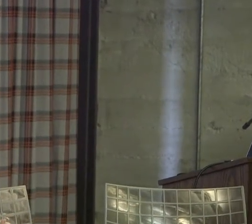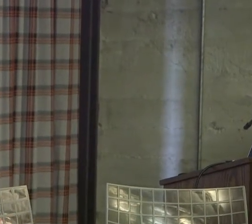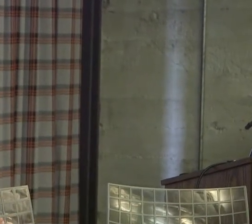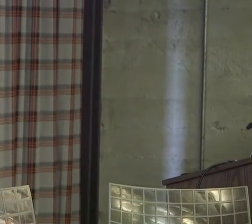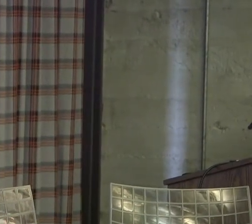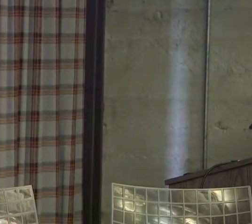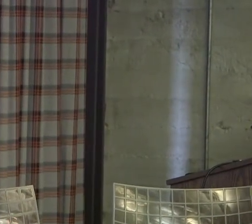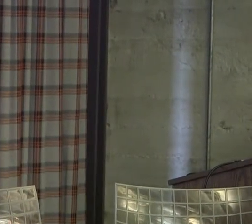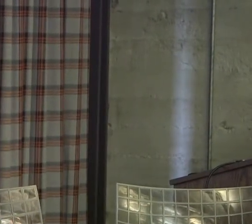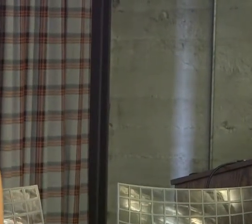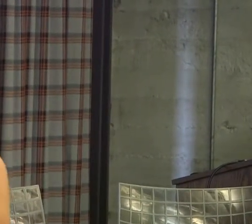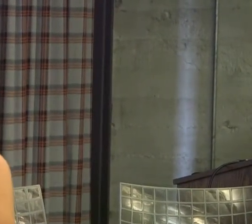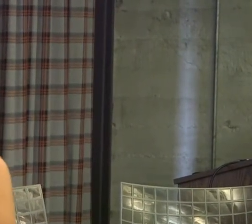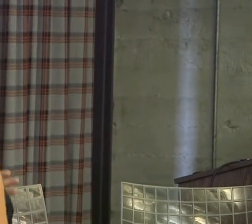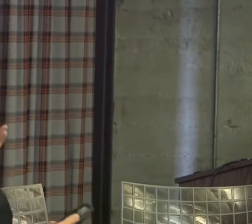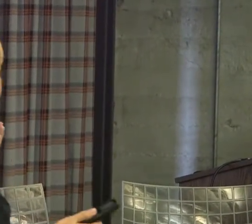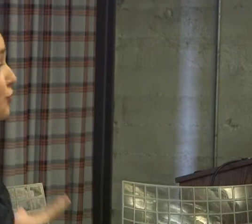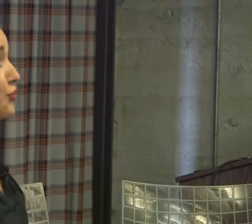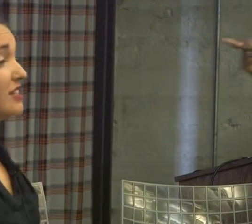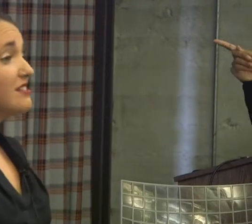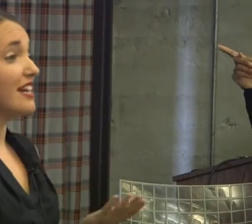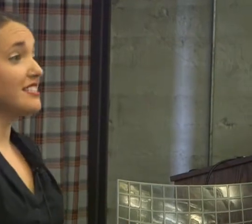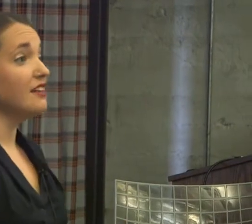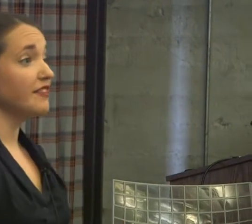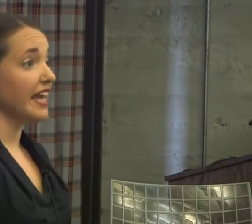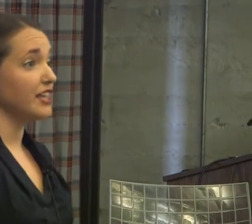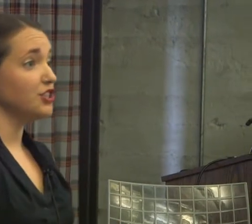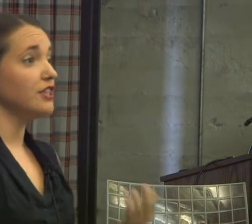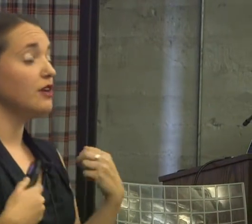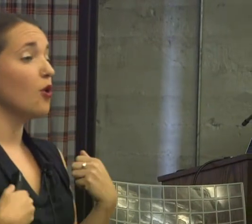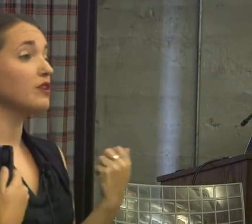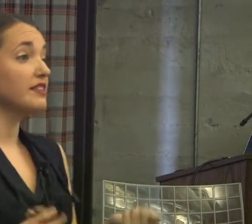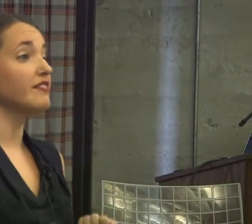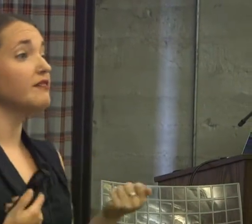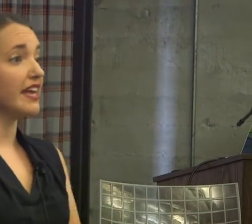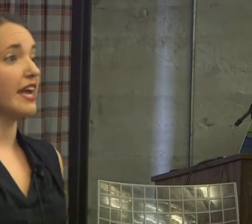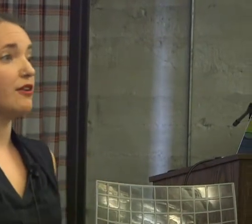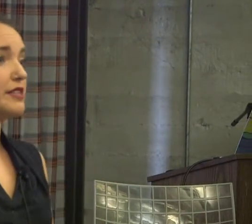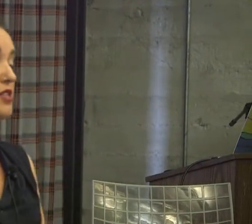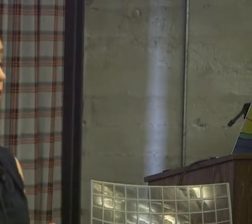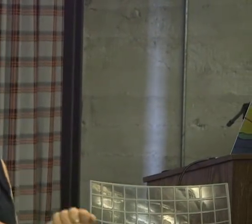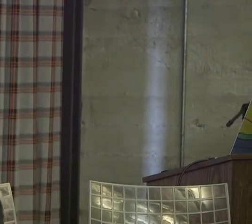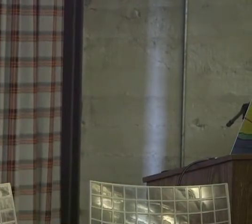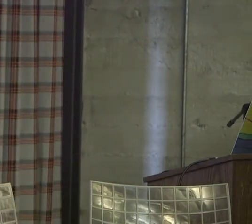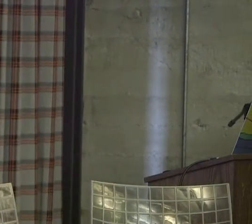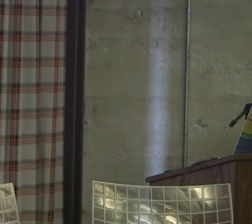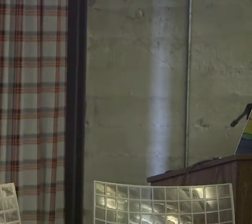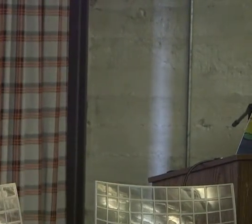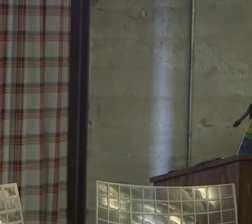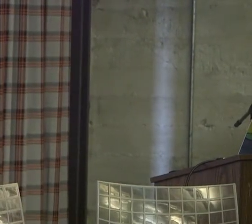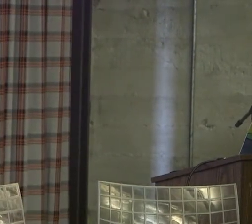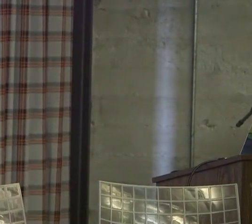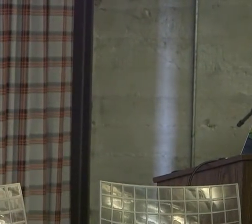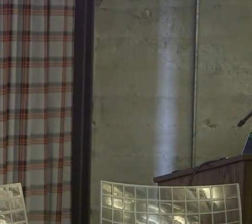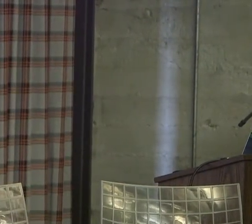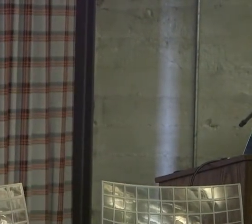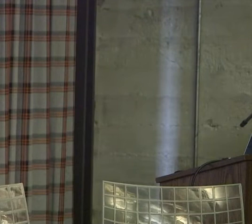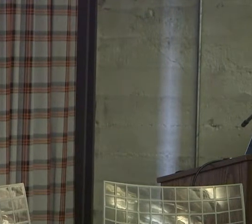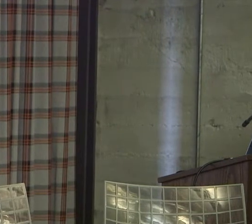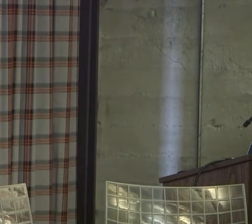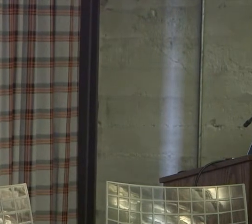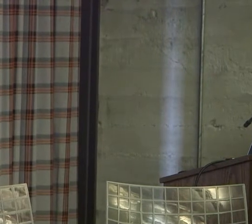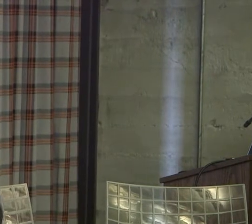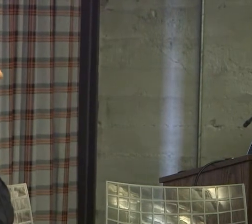is empathy? Empathy is just identification or living vicariously through someone else's